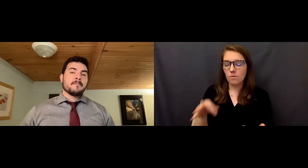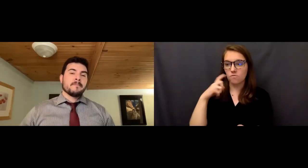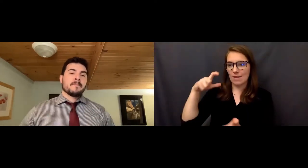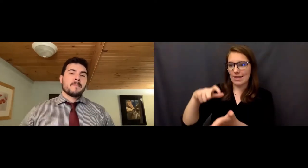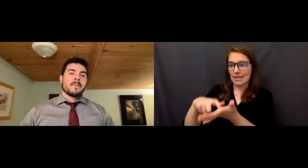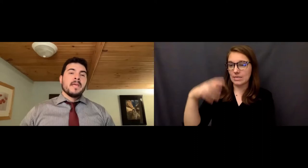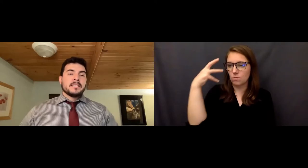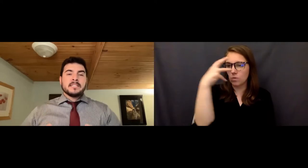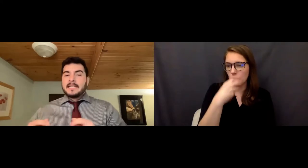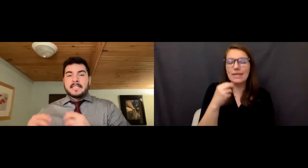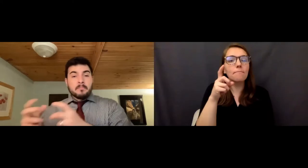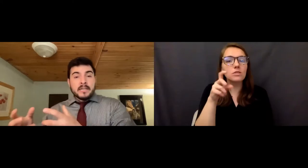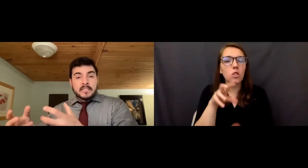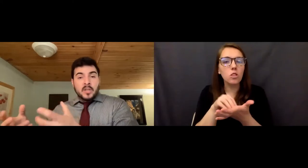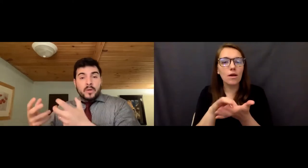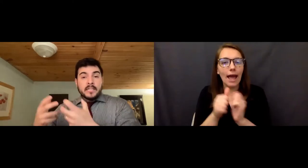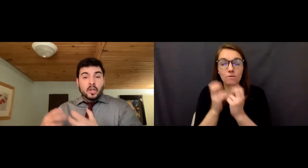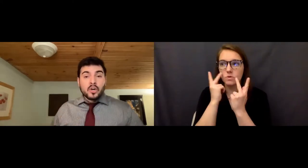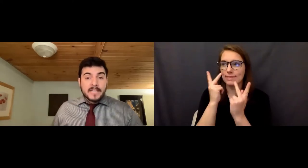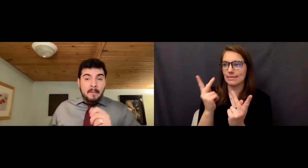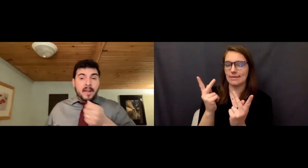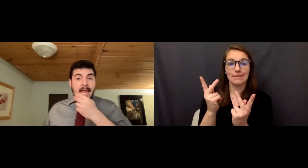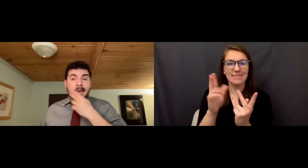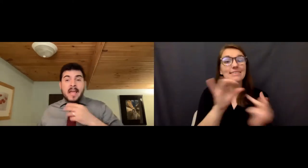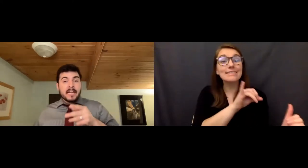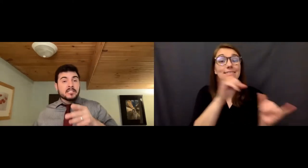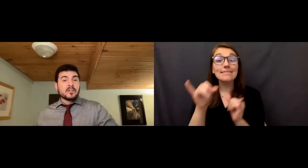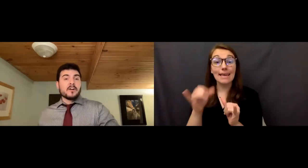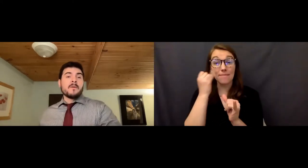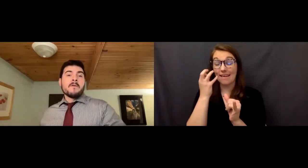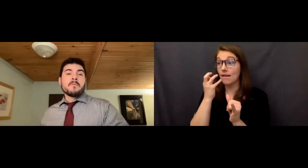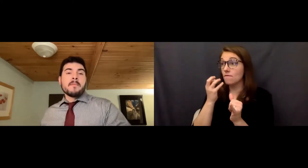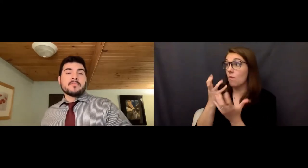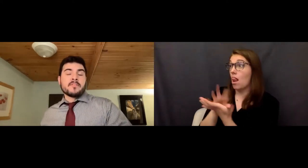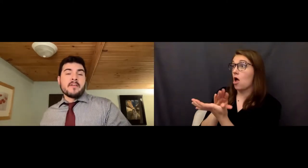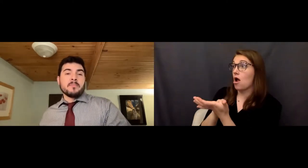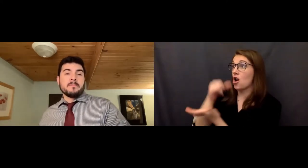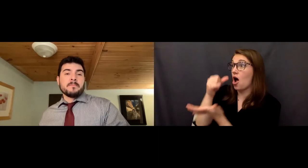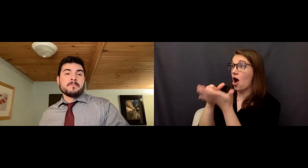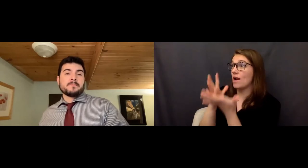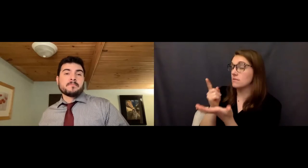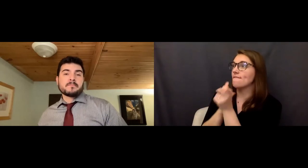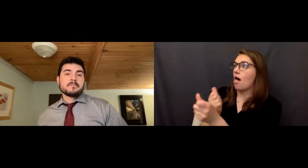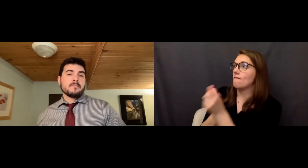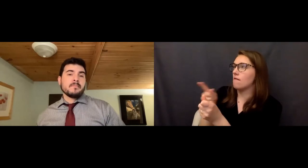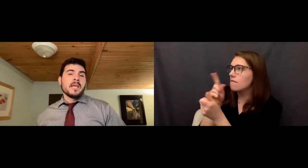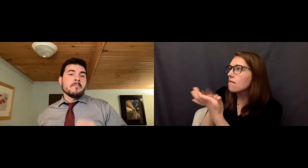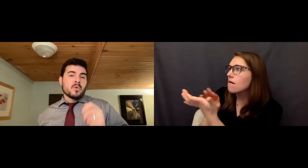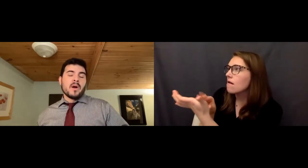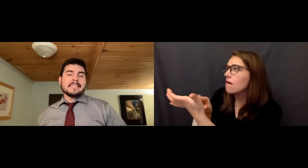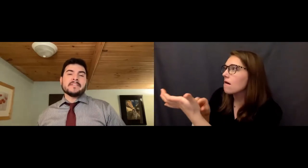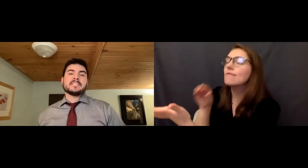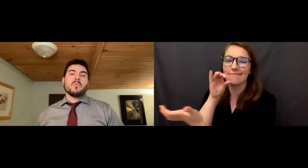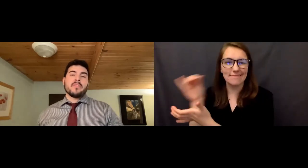see. Just as the apprentice would need to learn to apprehend and discern from a master craftsman.